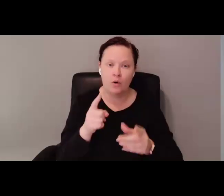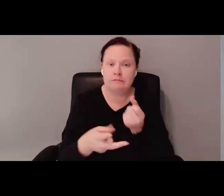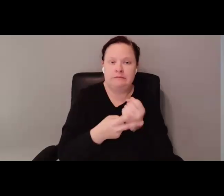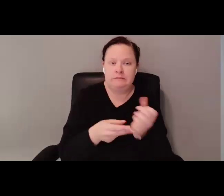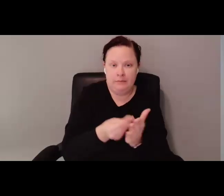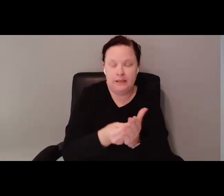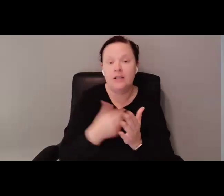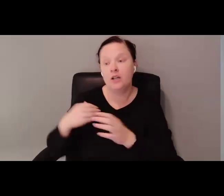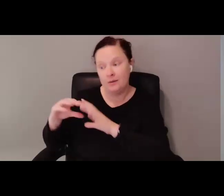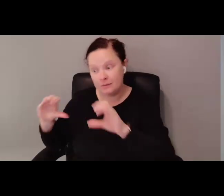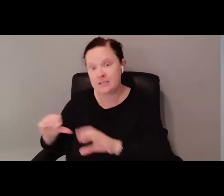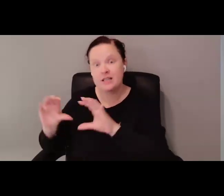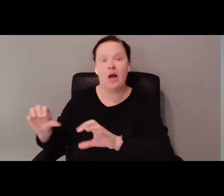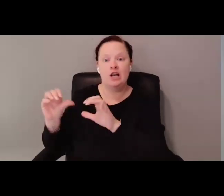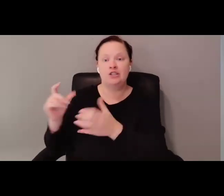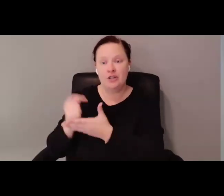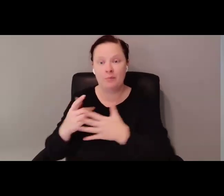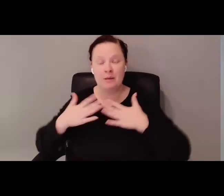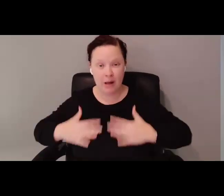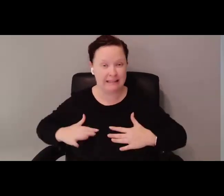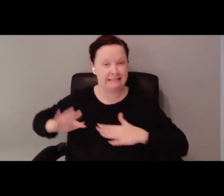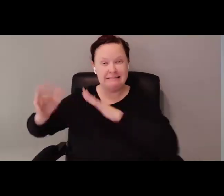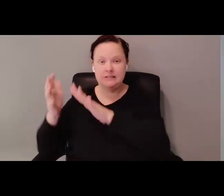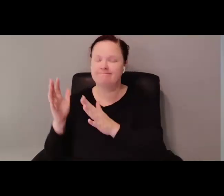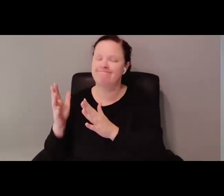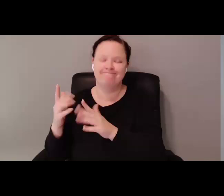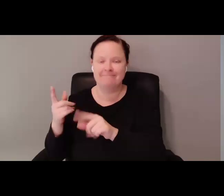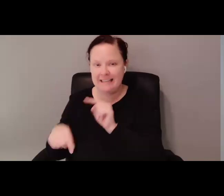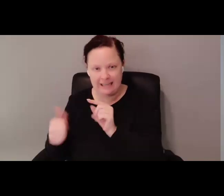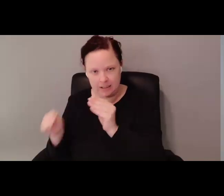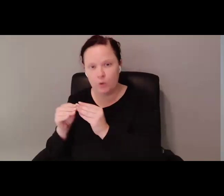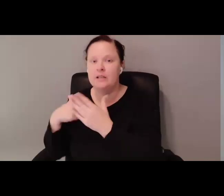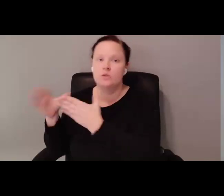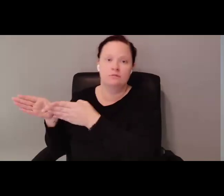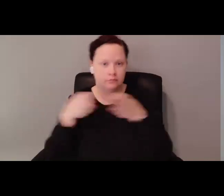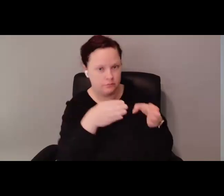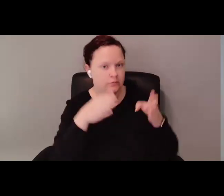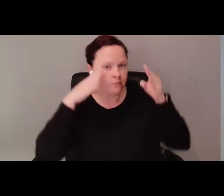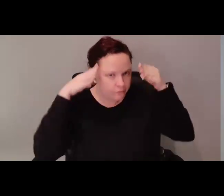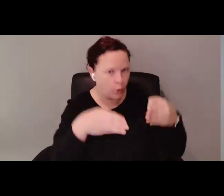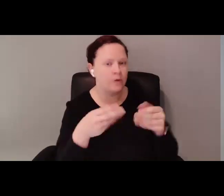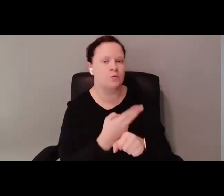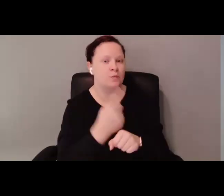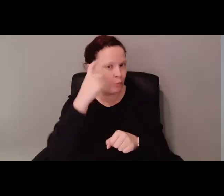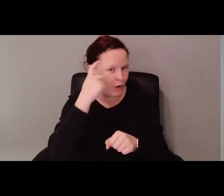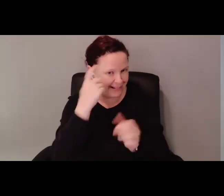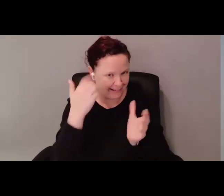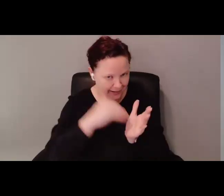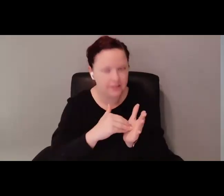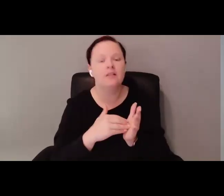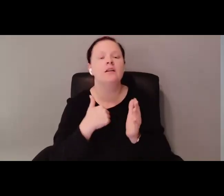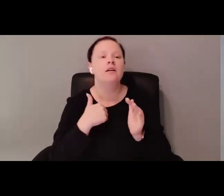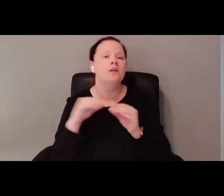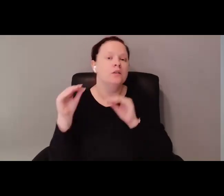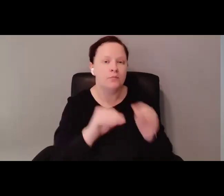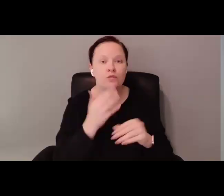from massage therapy, where I was using my body, and I needed to learn how to use my brain instead. So I moved back to Colorado, took about